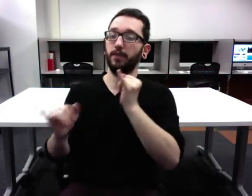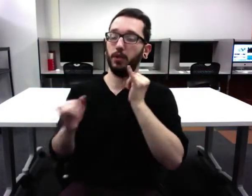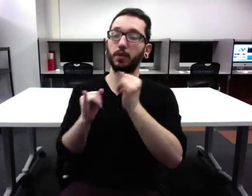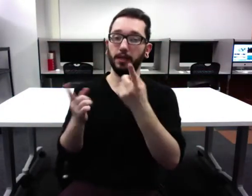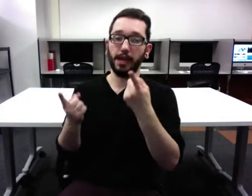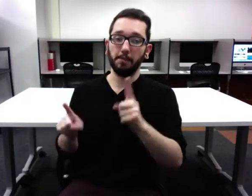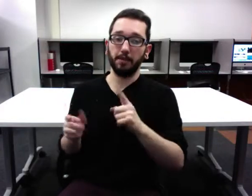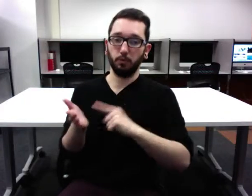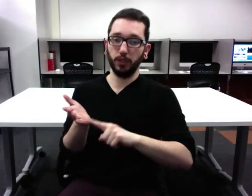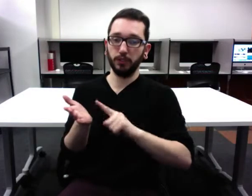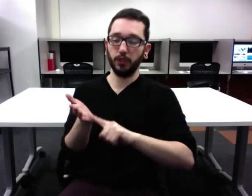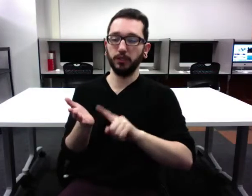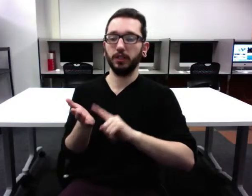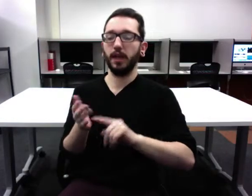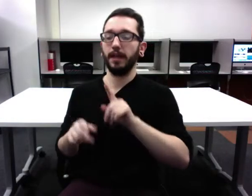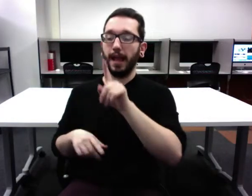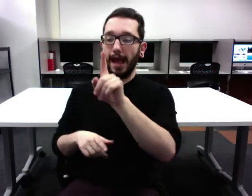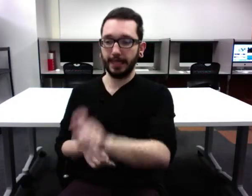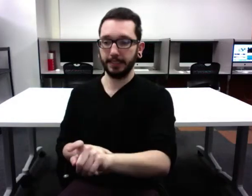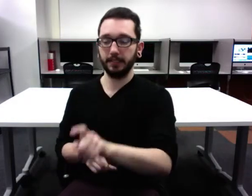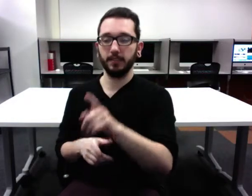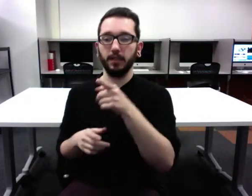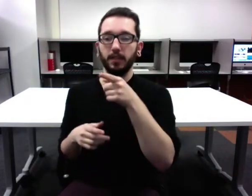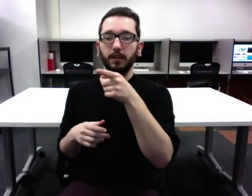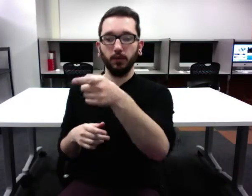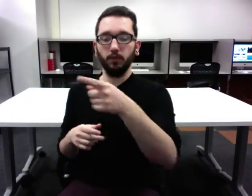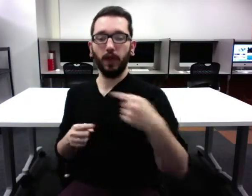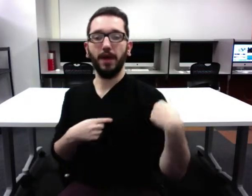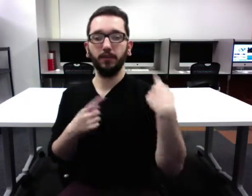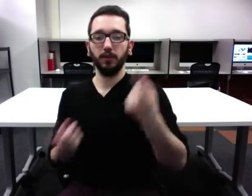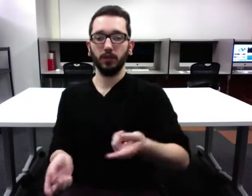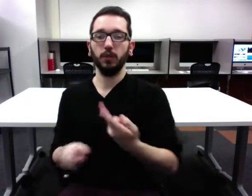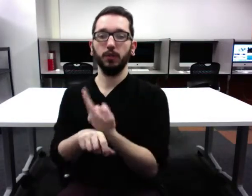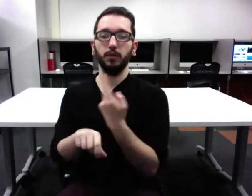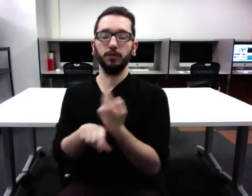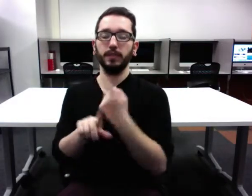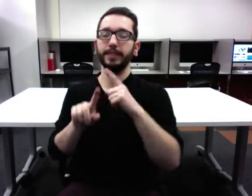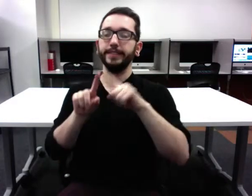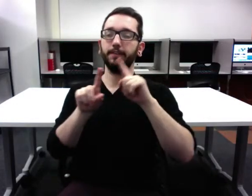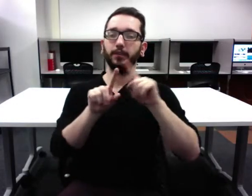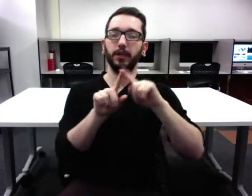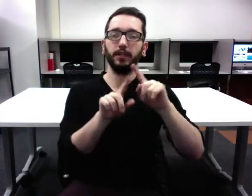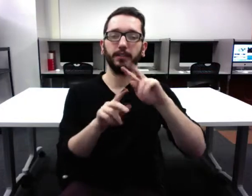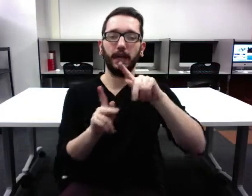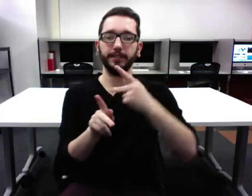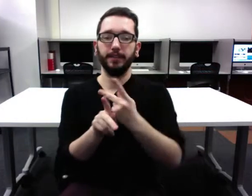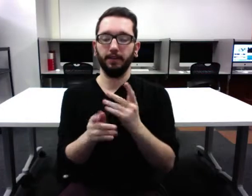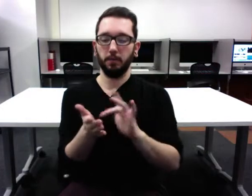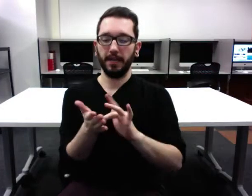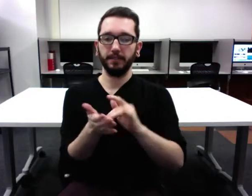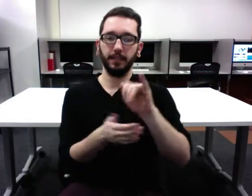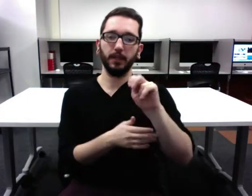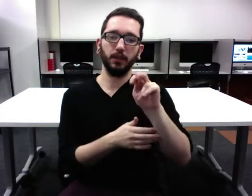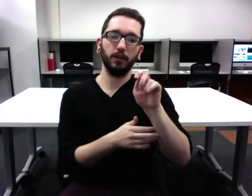Control. And they asked these adults whether or not they'd used any of these various interventions, and they have a long list, in the last 12 months,